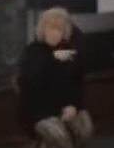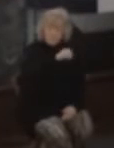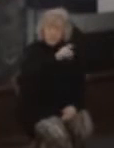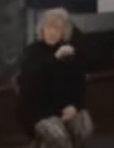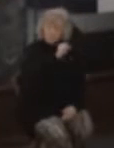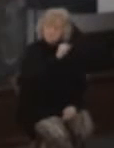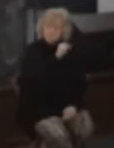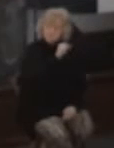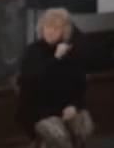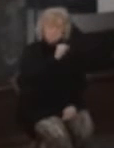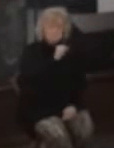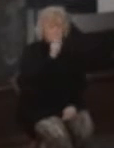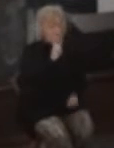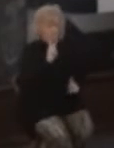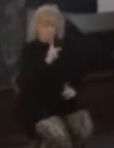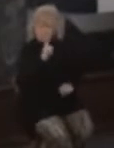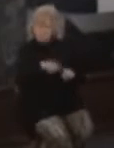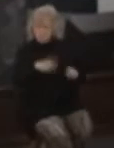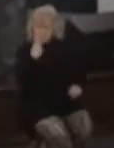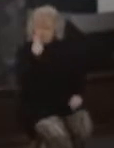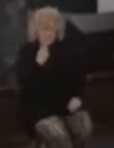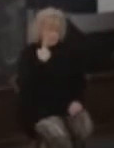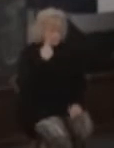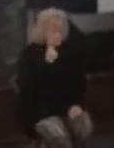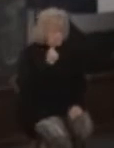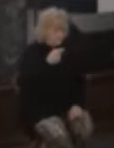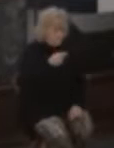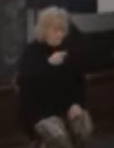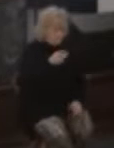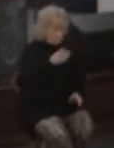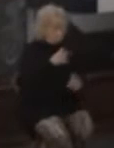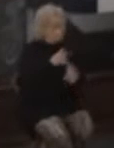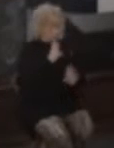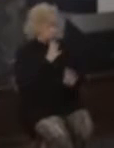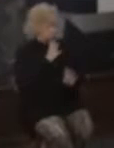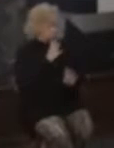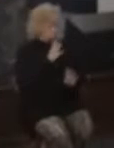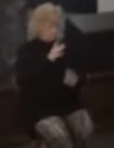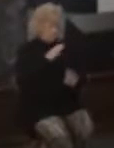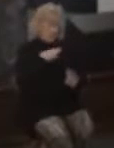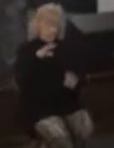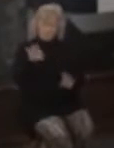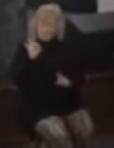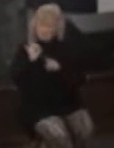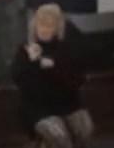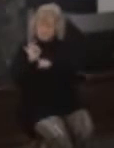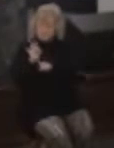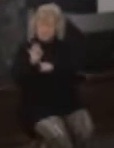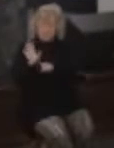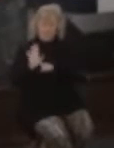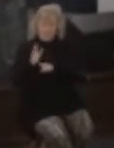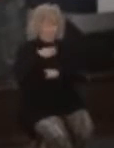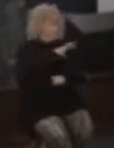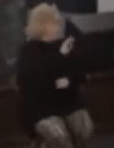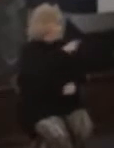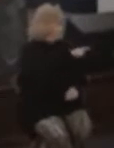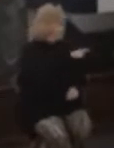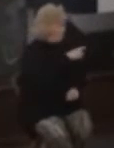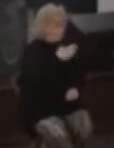But the Corinthians couldn't see that because they were lining up behind whoever they chose as their leader, they